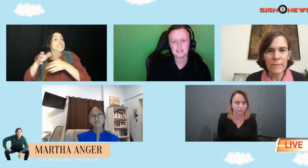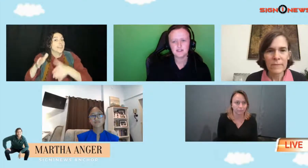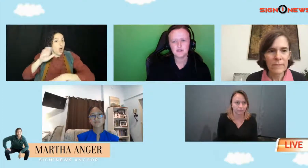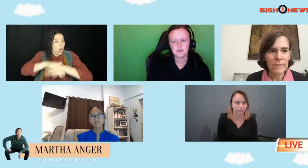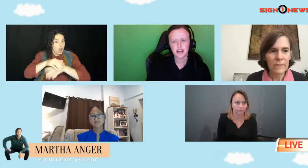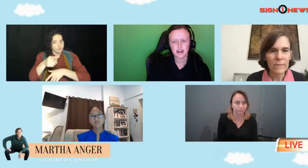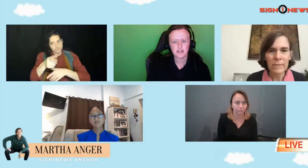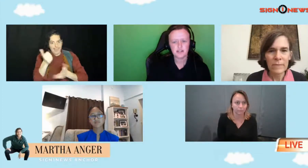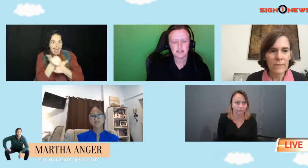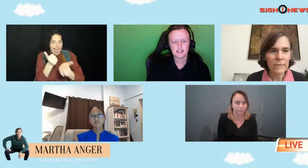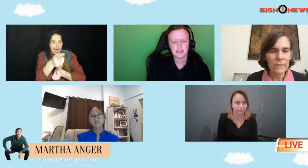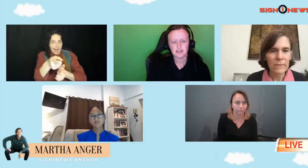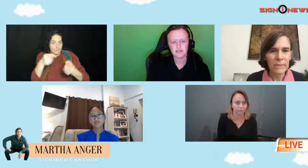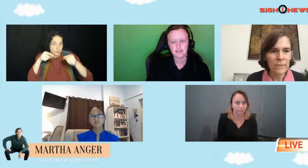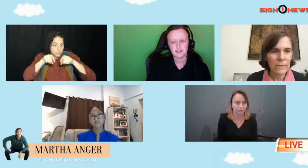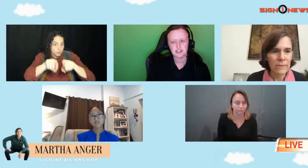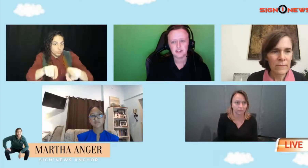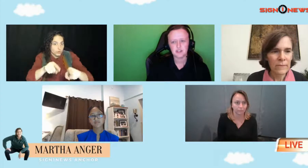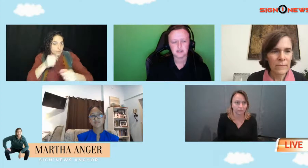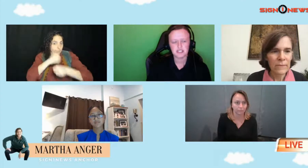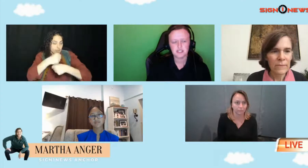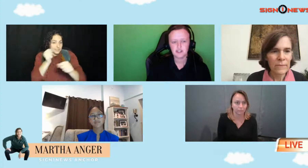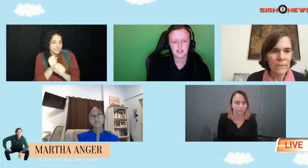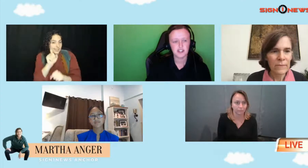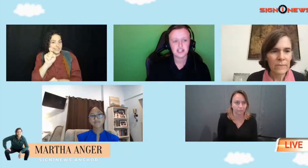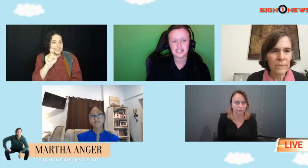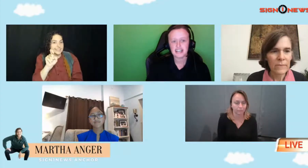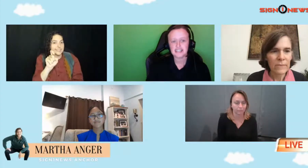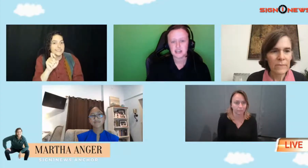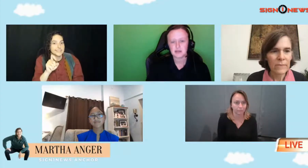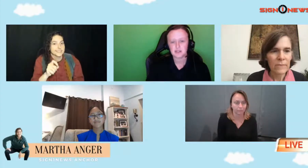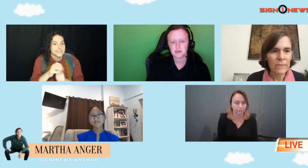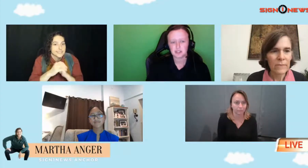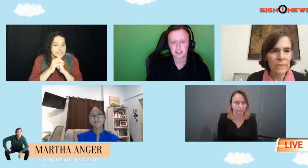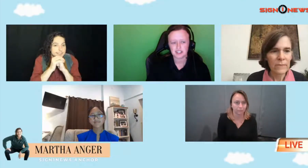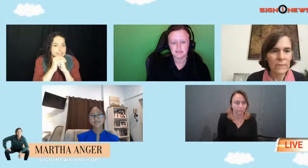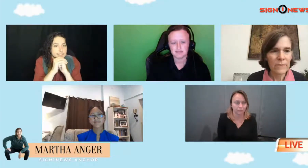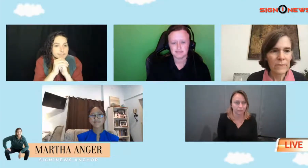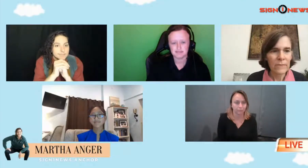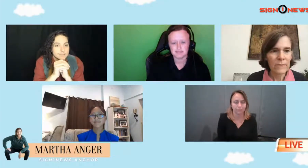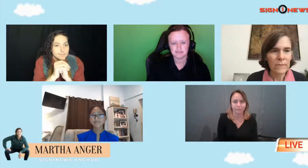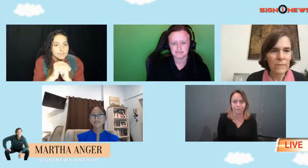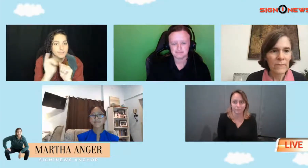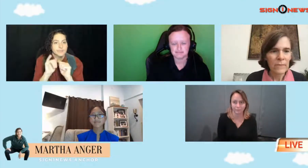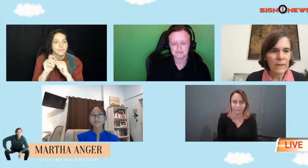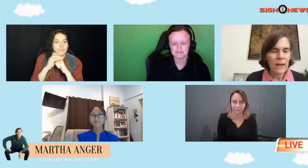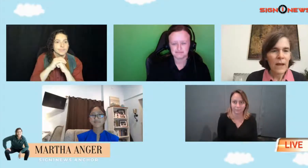Cece, did you have a deaf consultant during any time of the production?